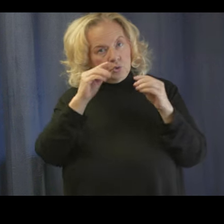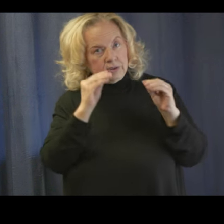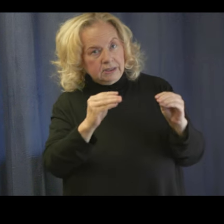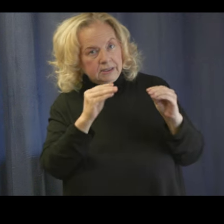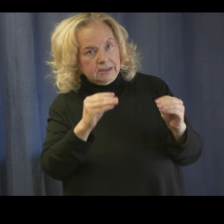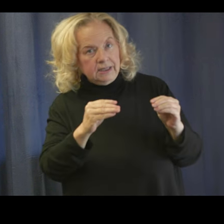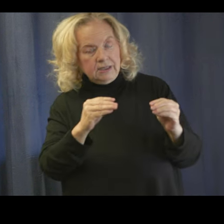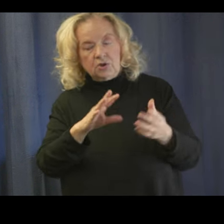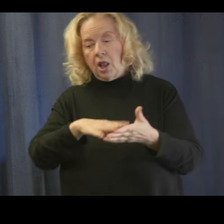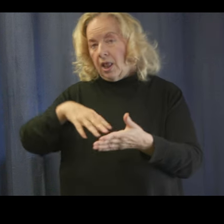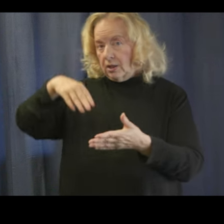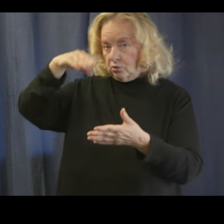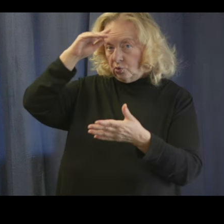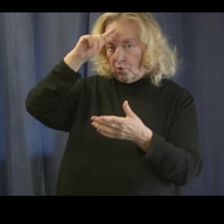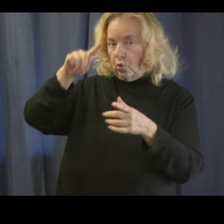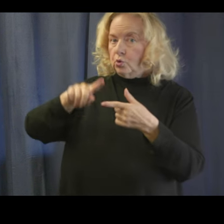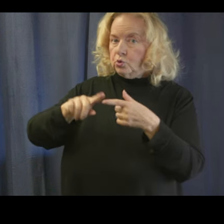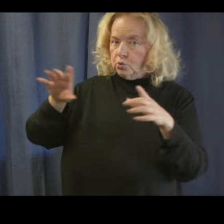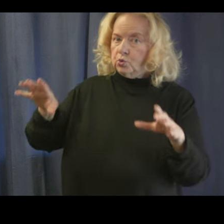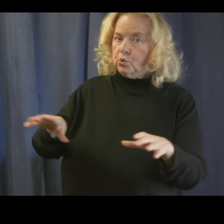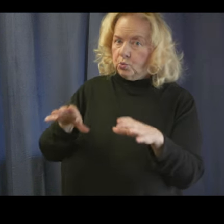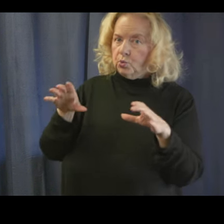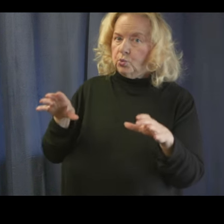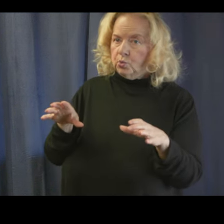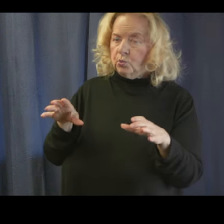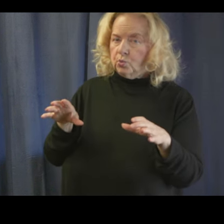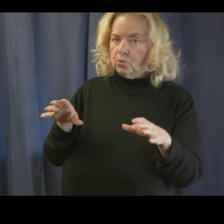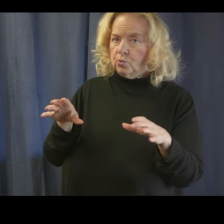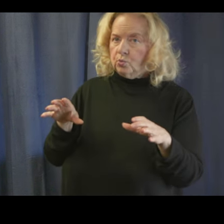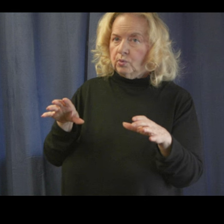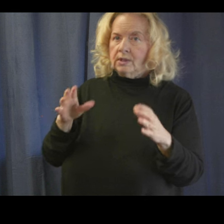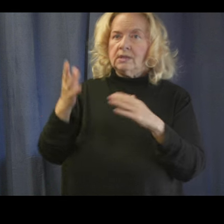Therefore, let us learn in order to teach.